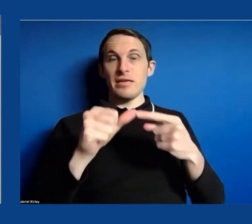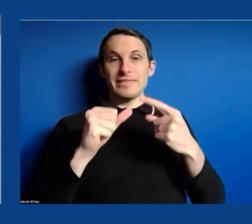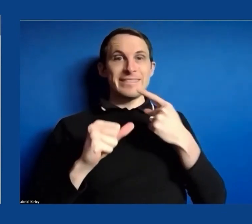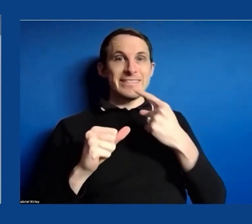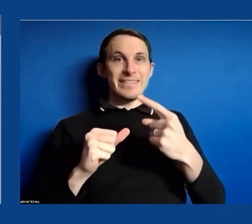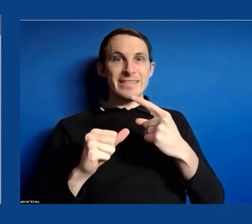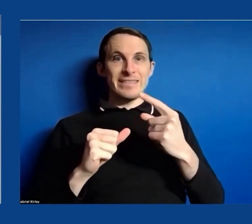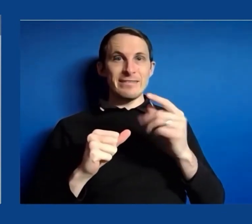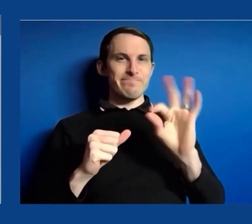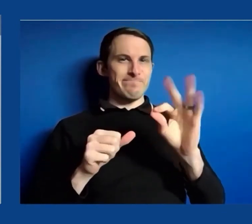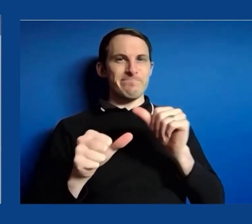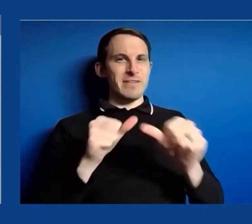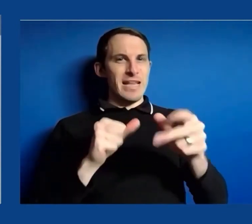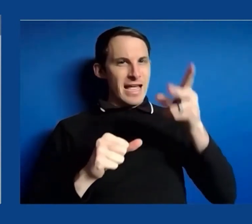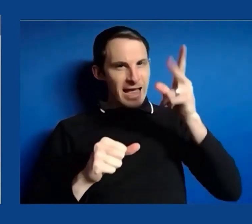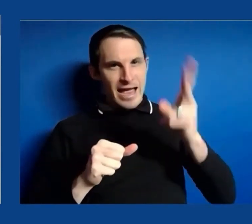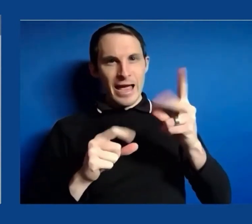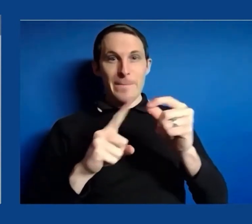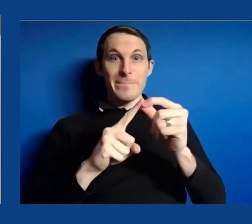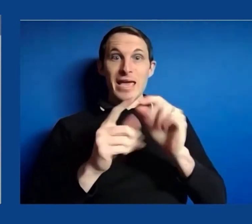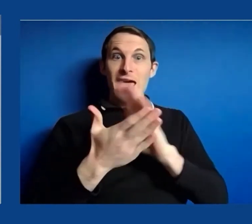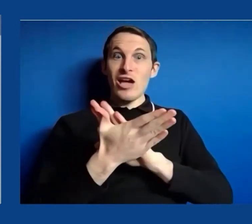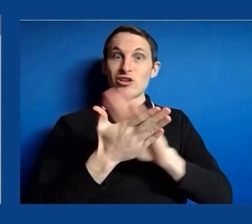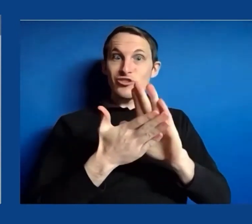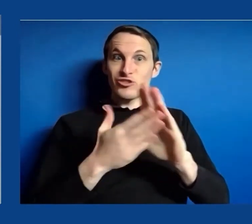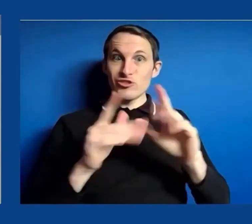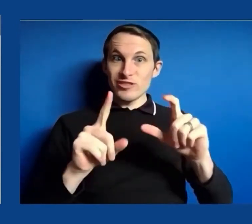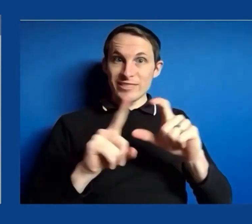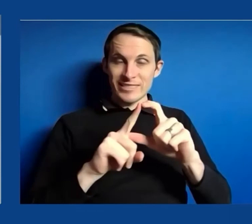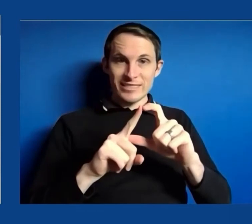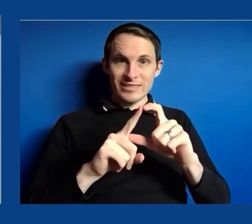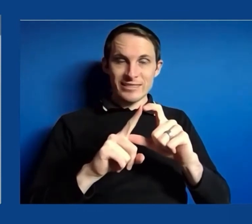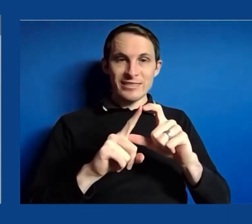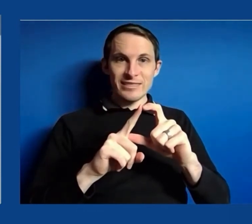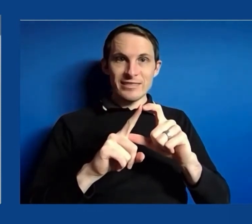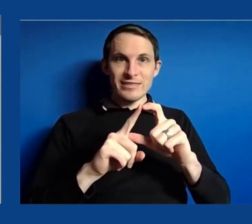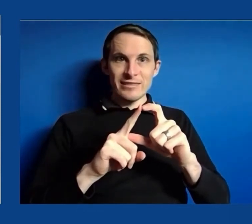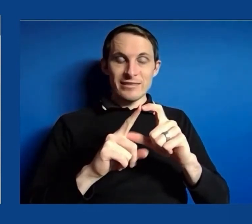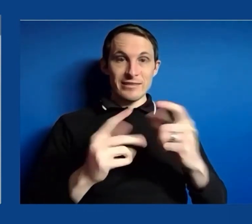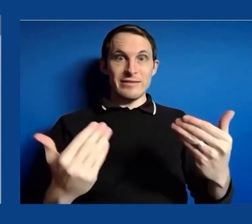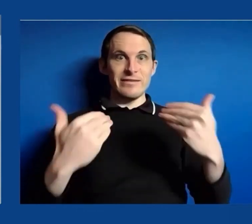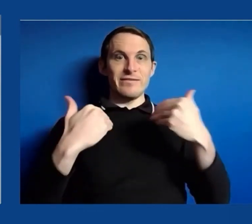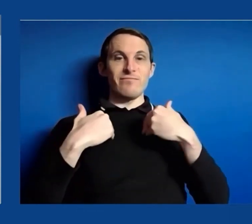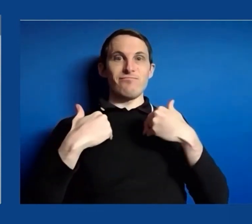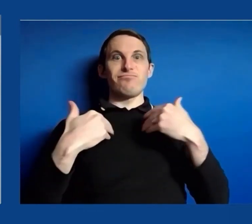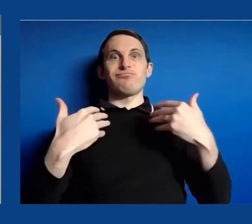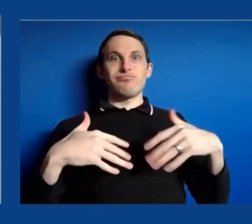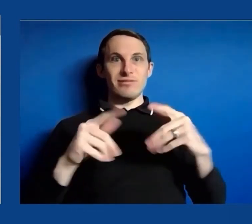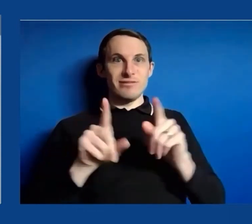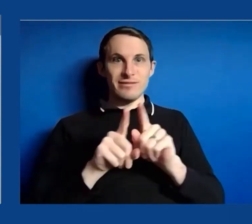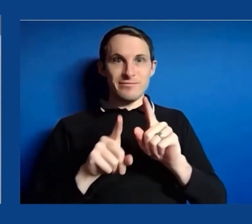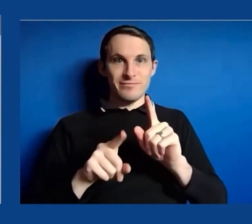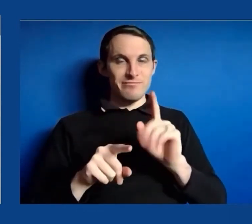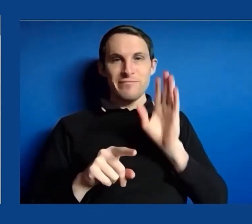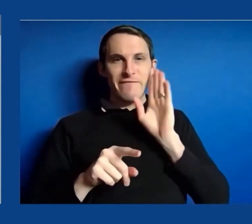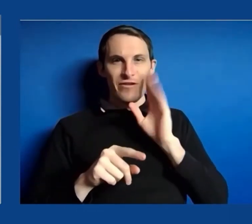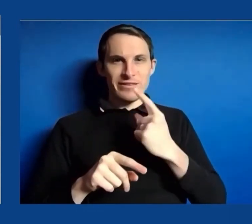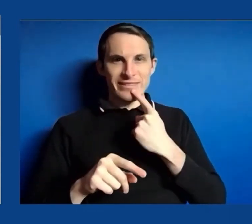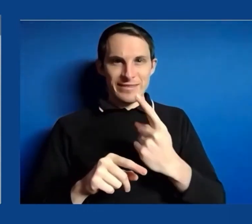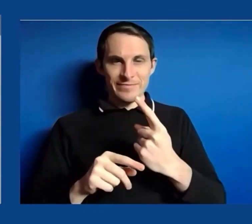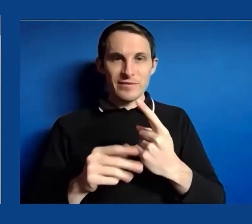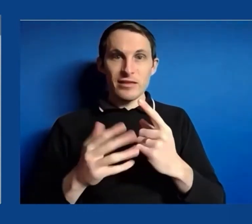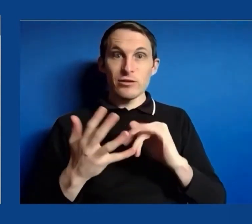do a PhD. It just threw me back into another spin, like I said before. So the hard